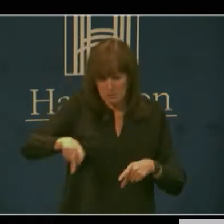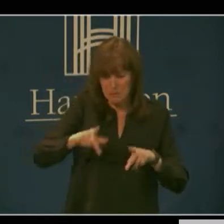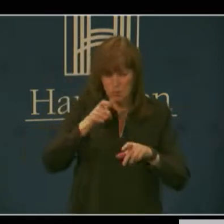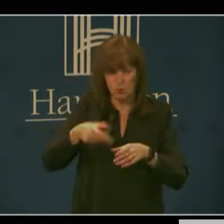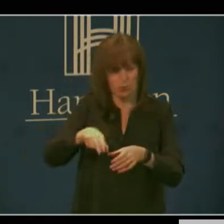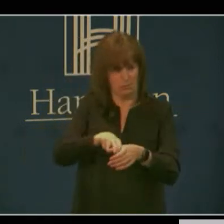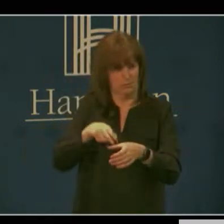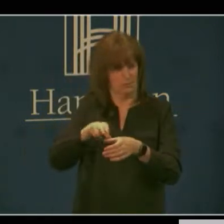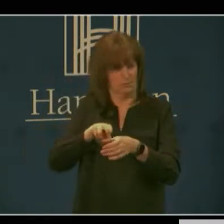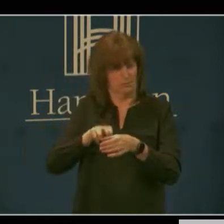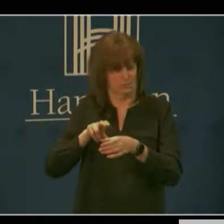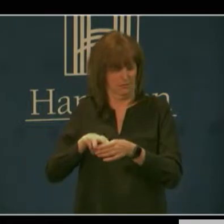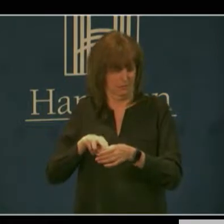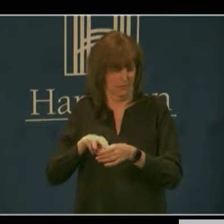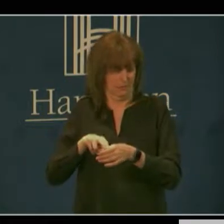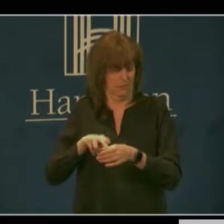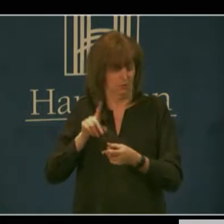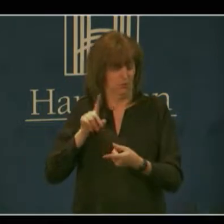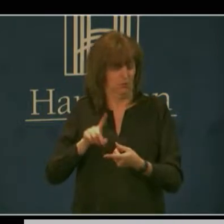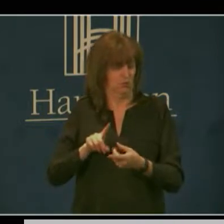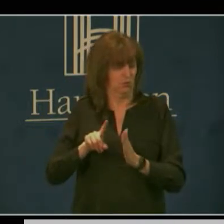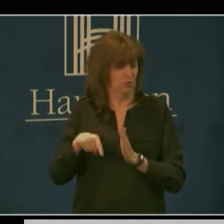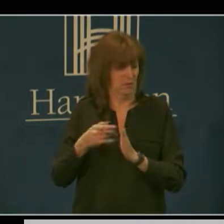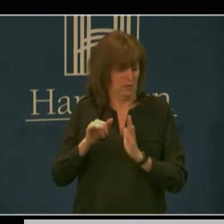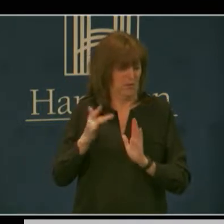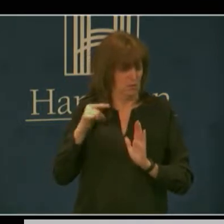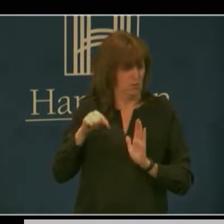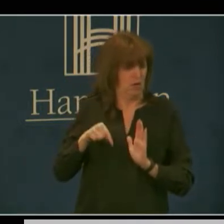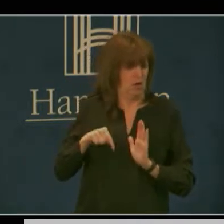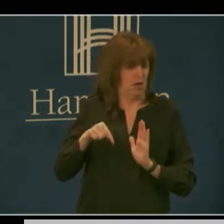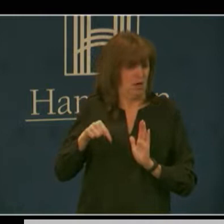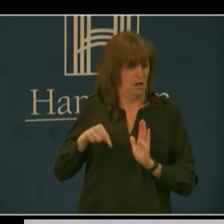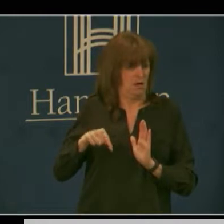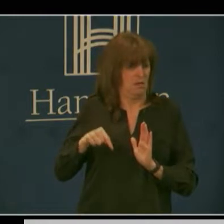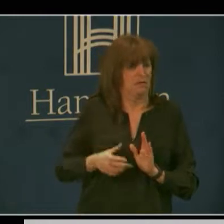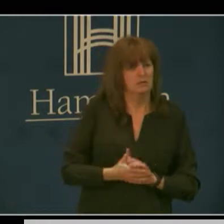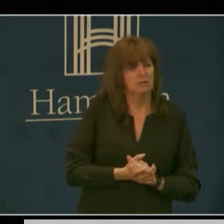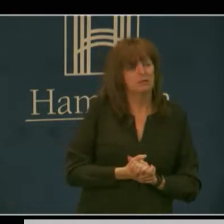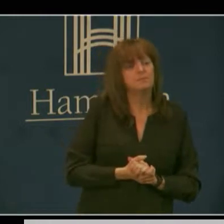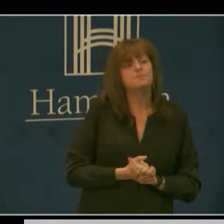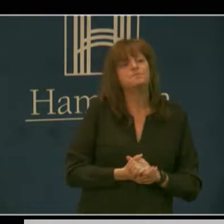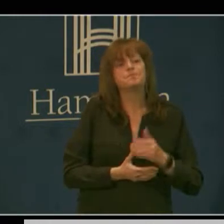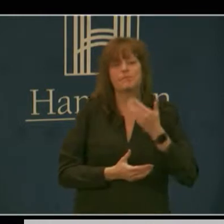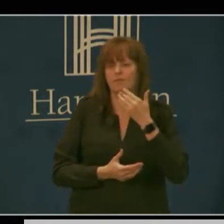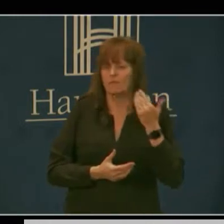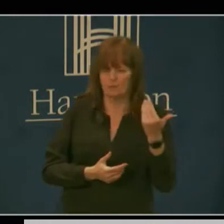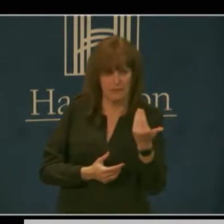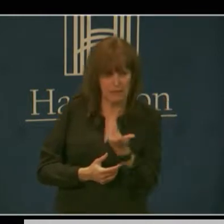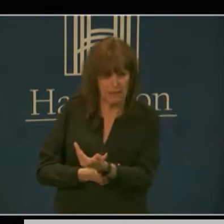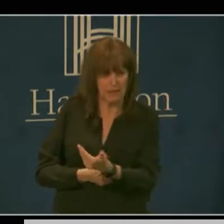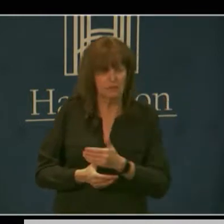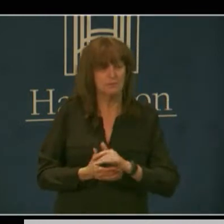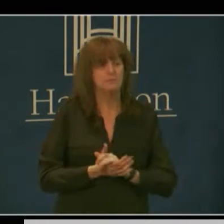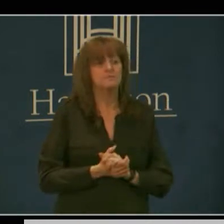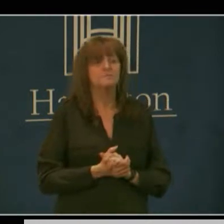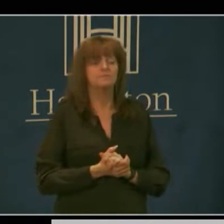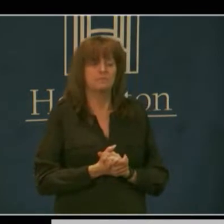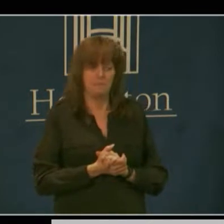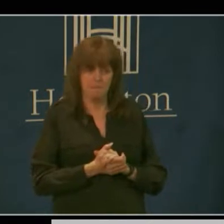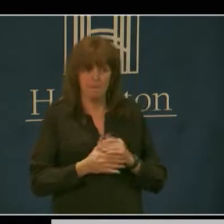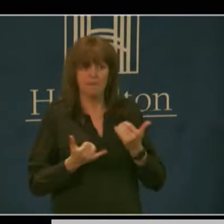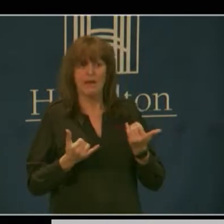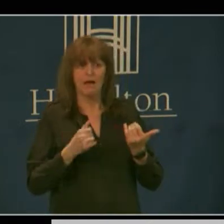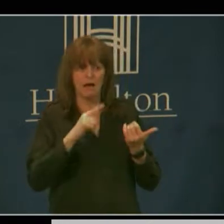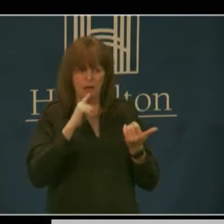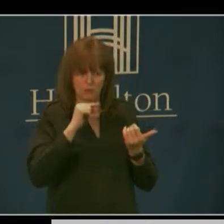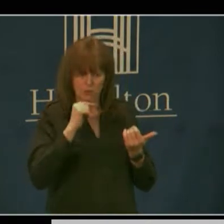possibly can. Thank you very much. And again, thank you for the questions that are coming in this evening. We do appreciate it. We will get to as many